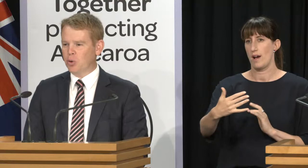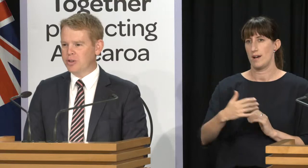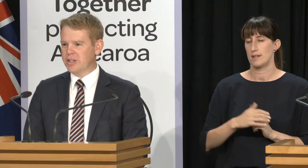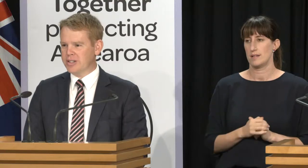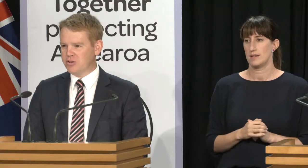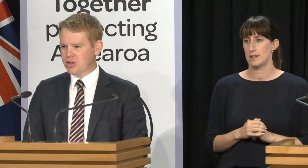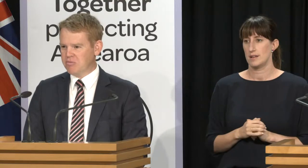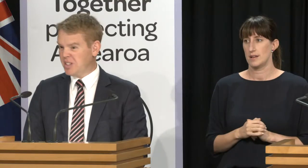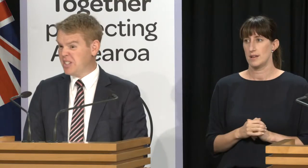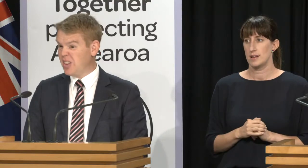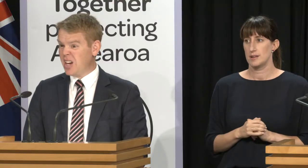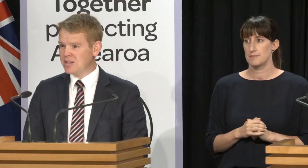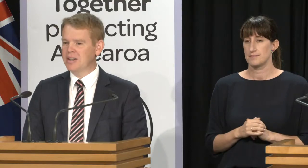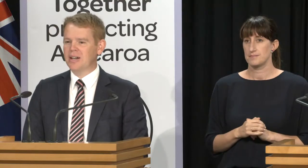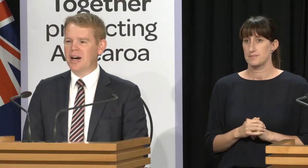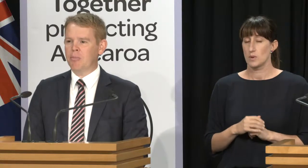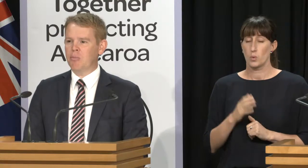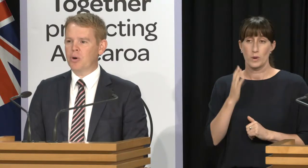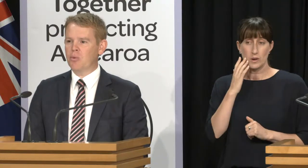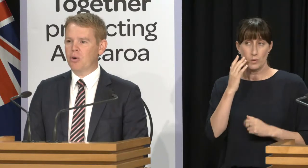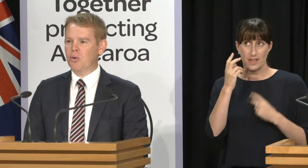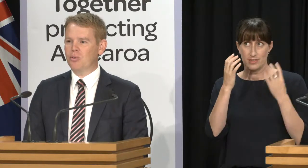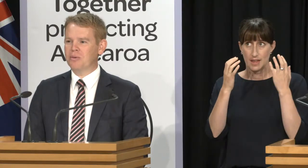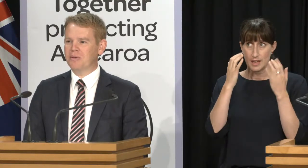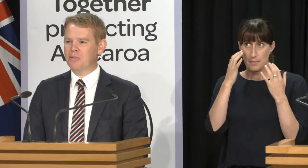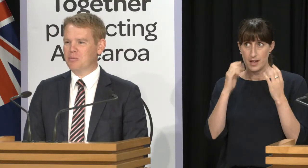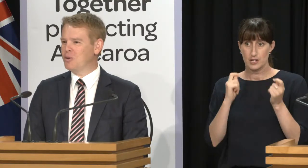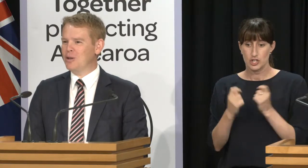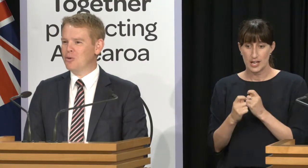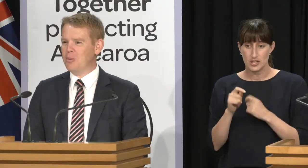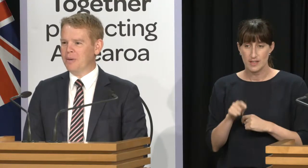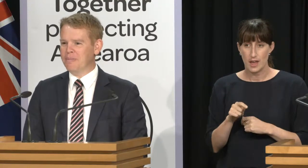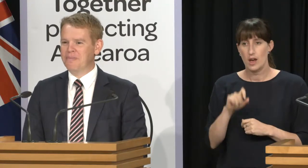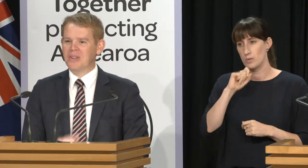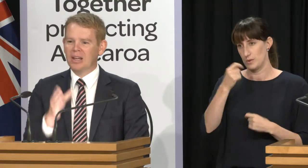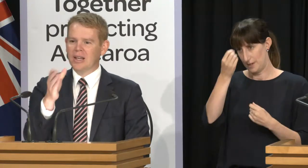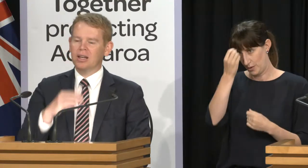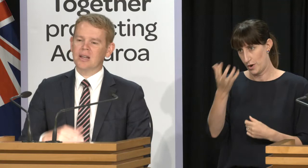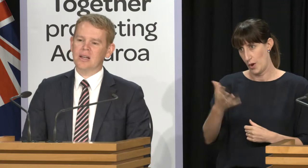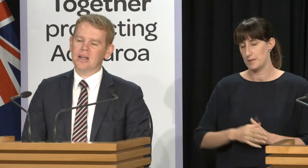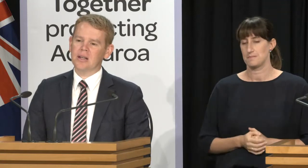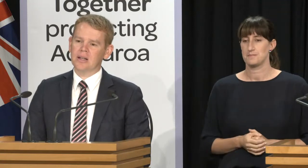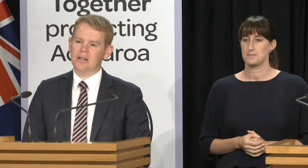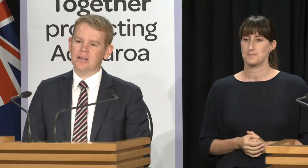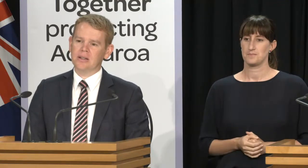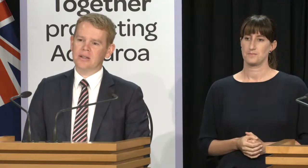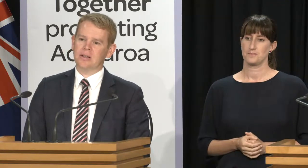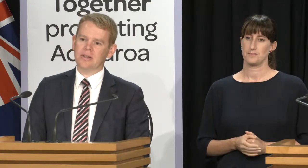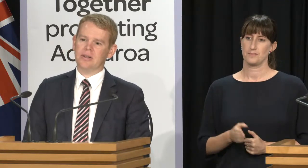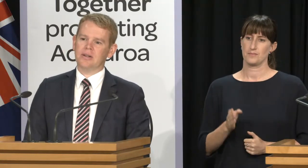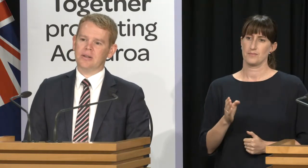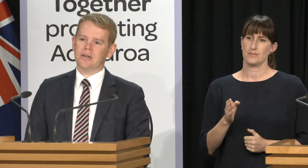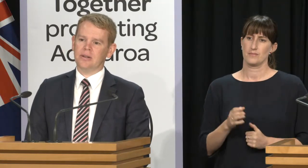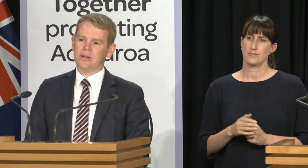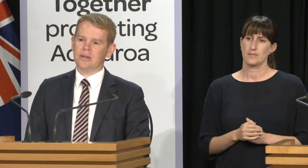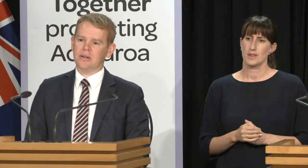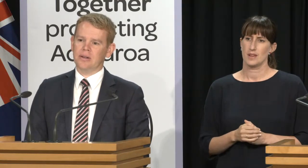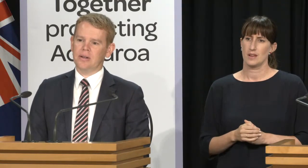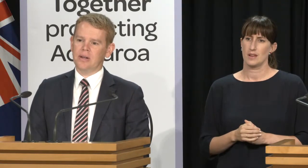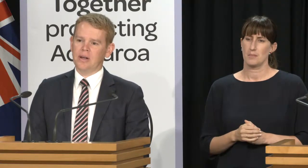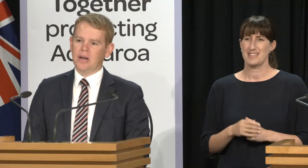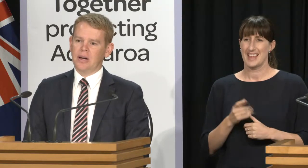we may want to consider that, we'll tell you more about it. I mean, surely that'd be an easy way to carve out a few